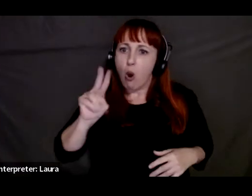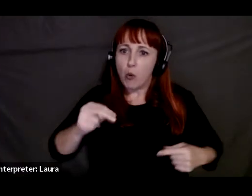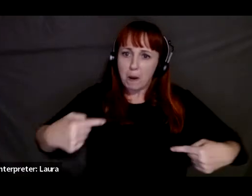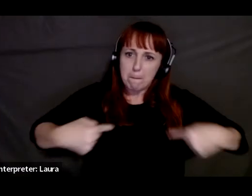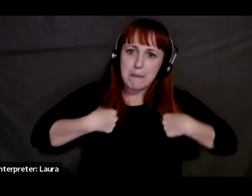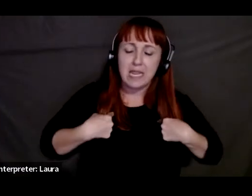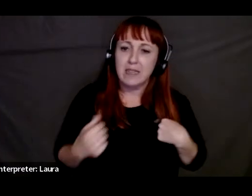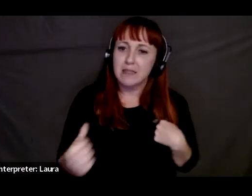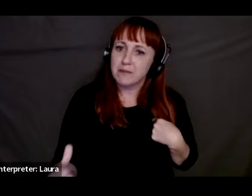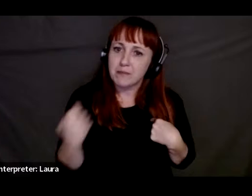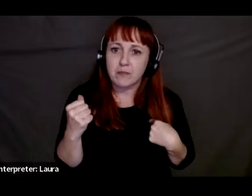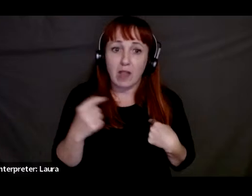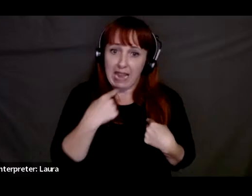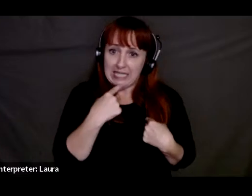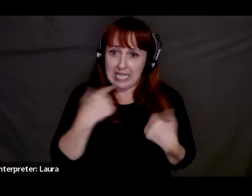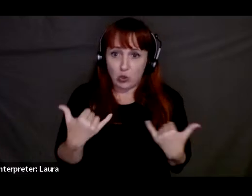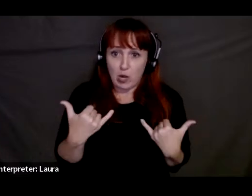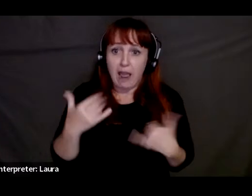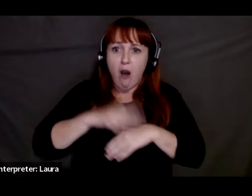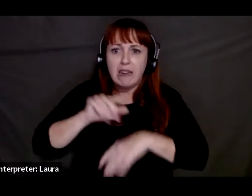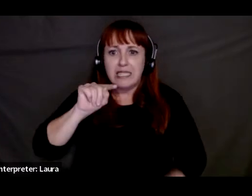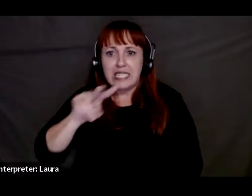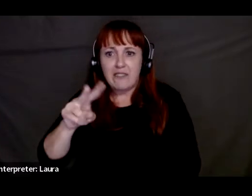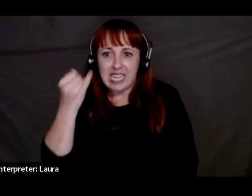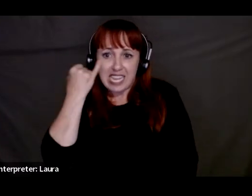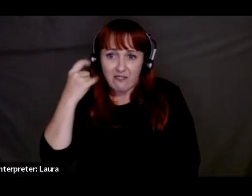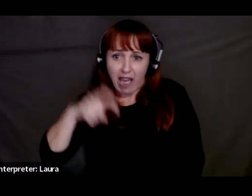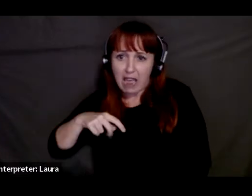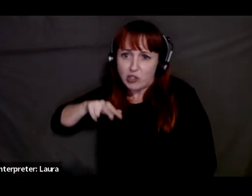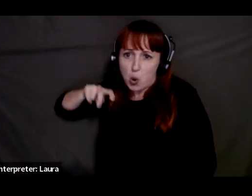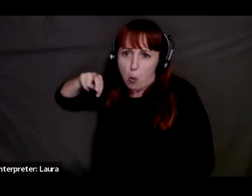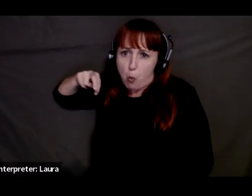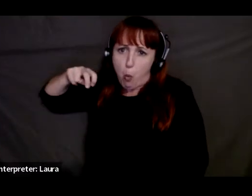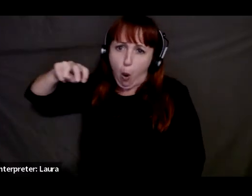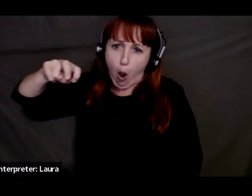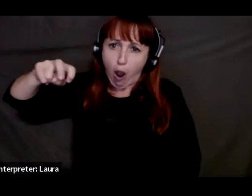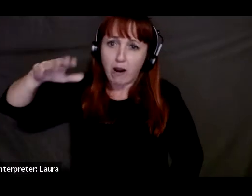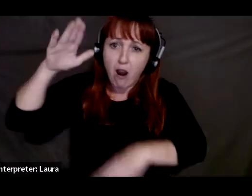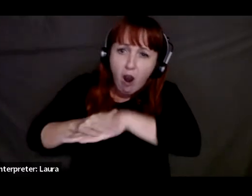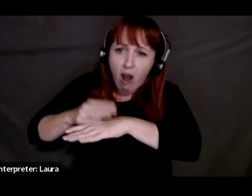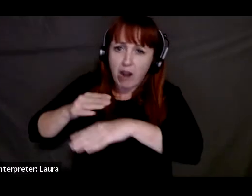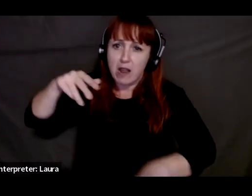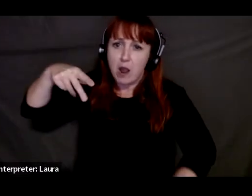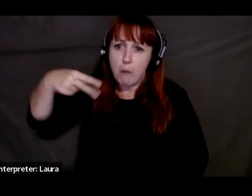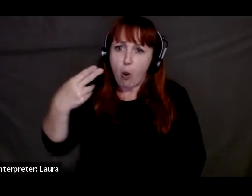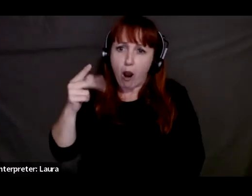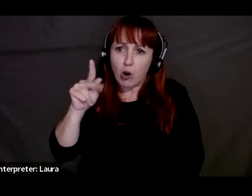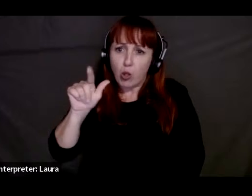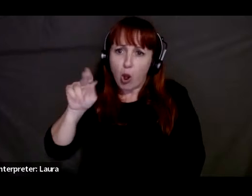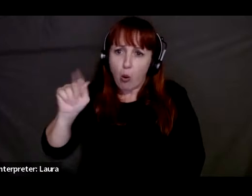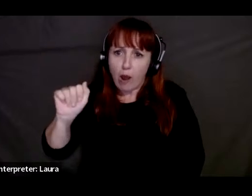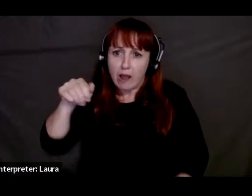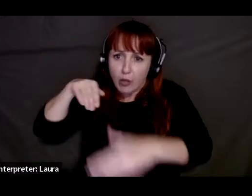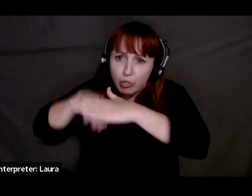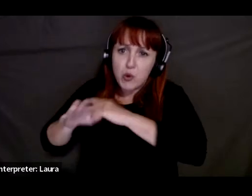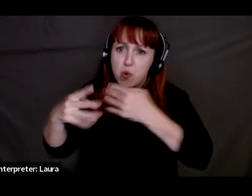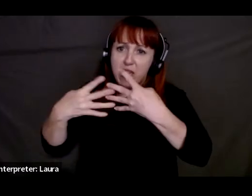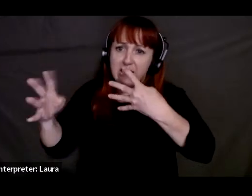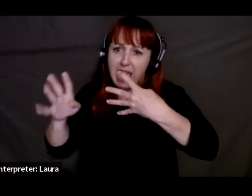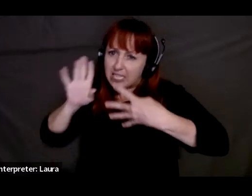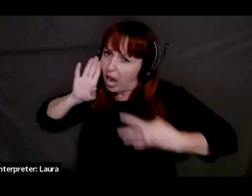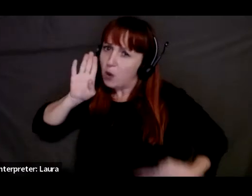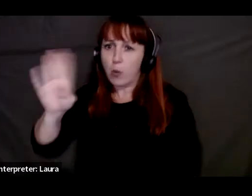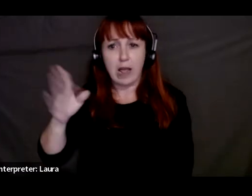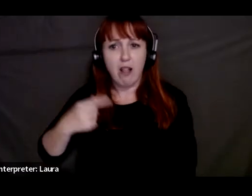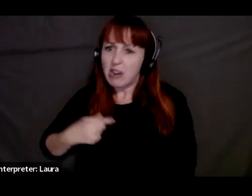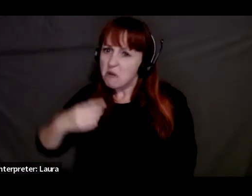I said today on TV that if I have to walk in Pōhakuloa through the gates, I will, brother. And